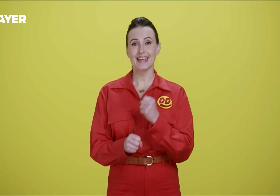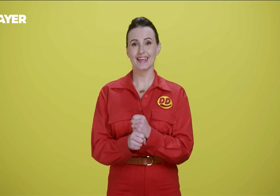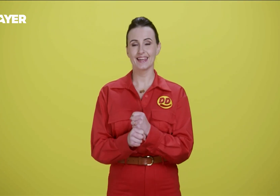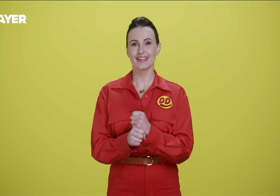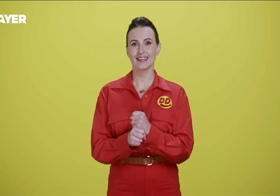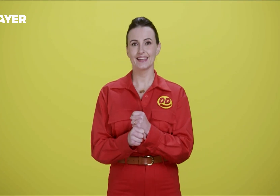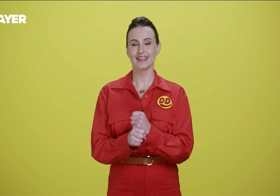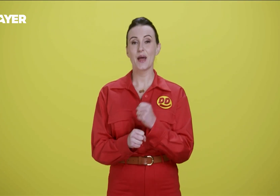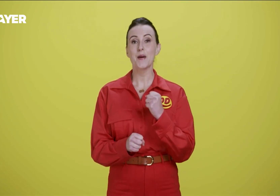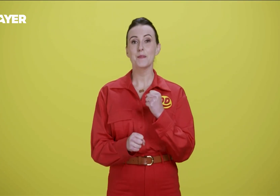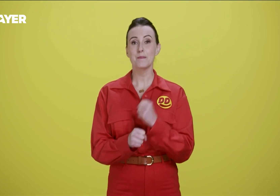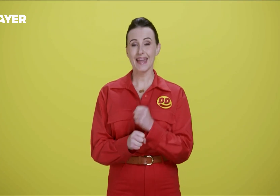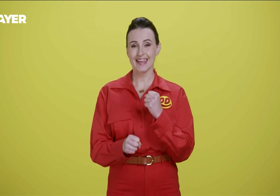Make. Make.